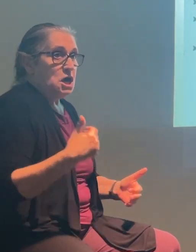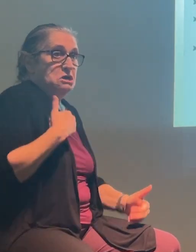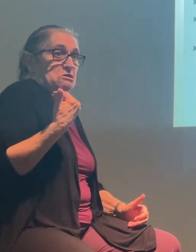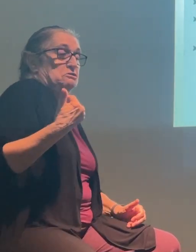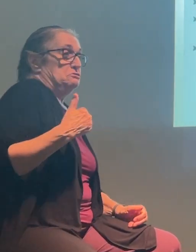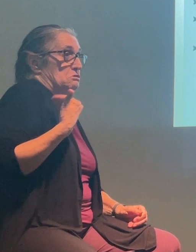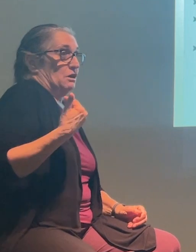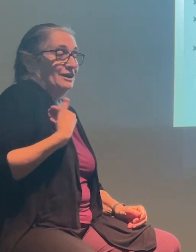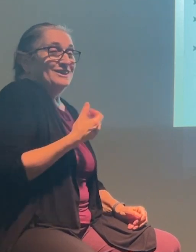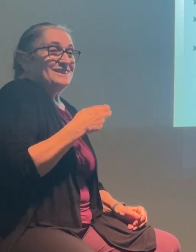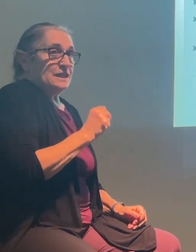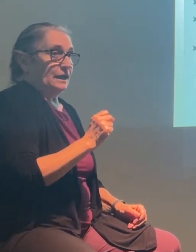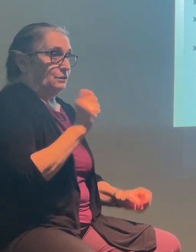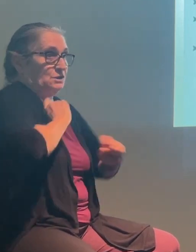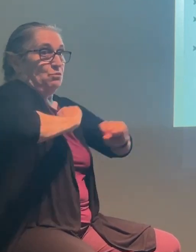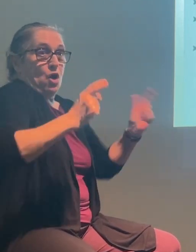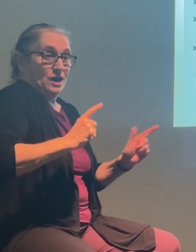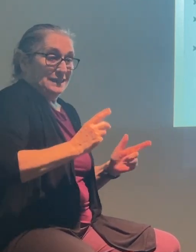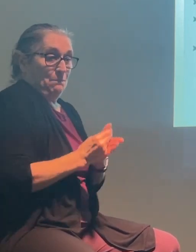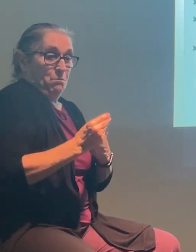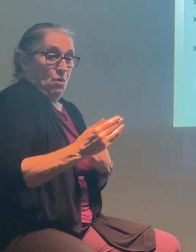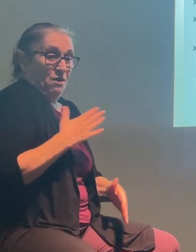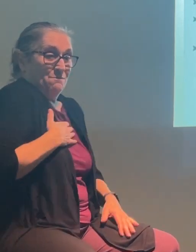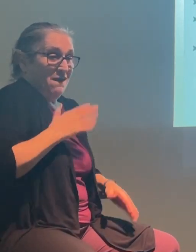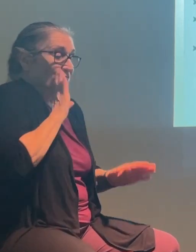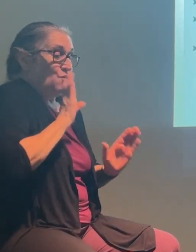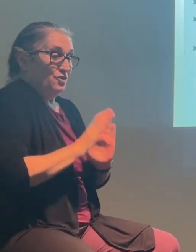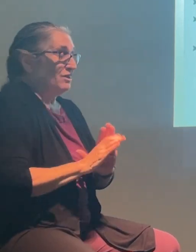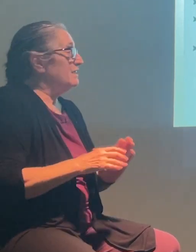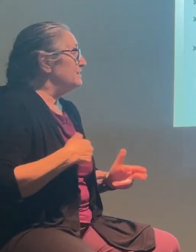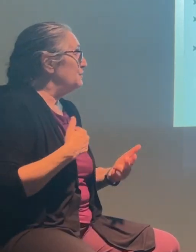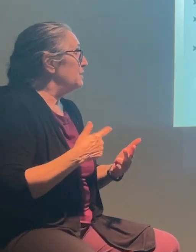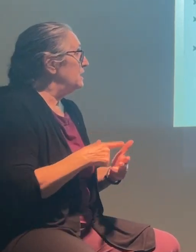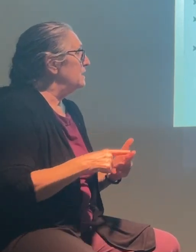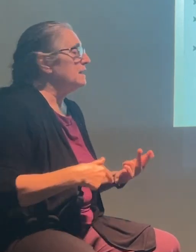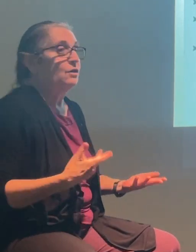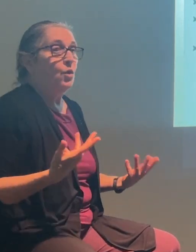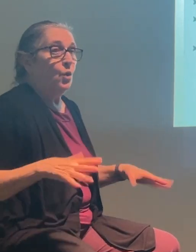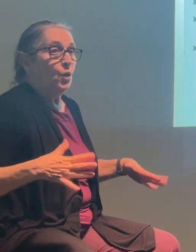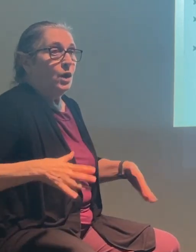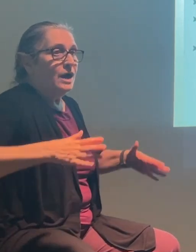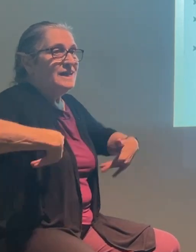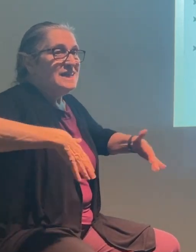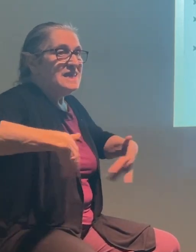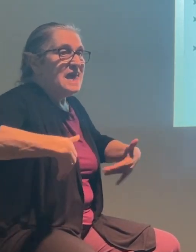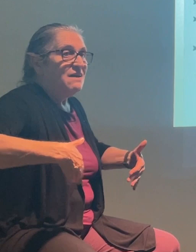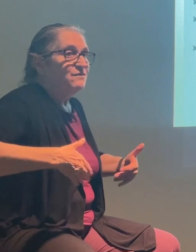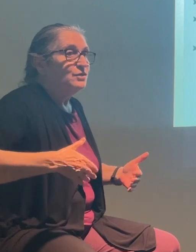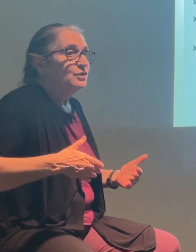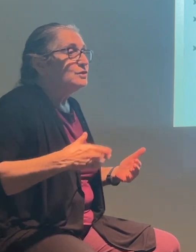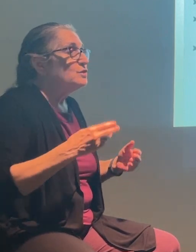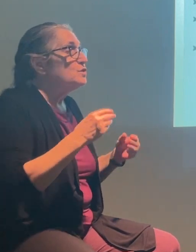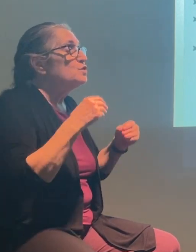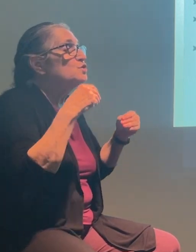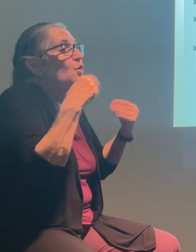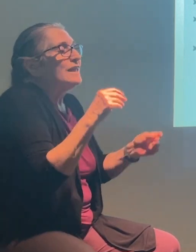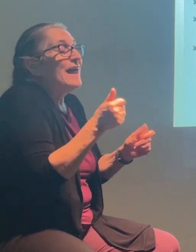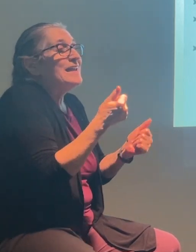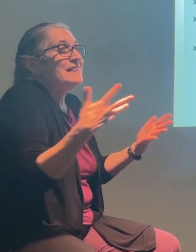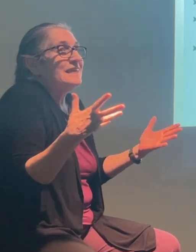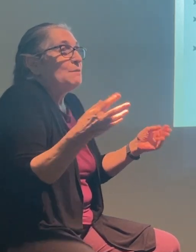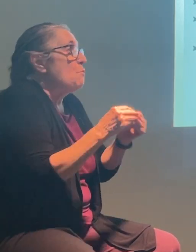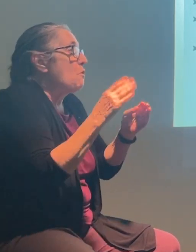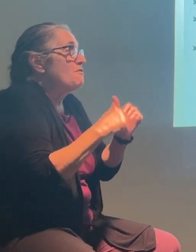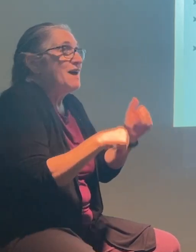was completely surprised and admitted after the sale, he said, you know, I've never sold anything for more than 50 cents. So that's a